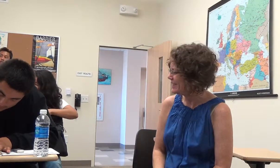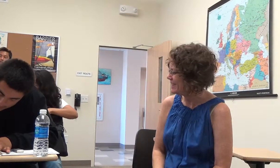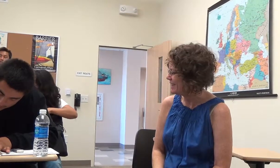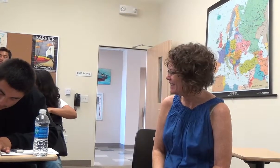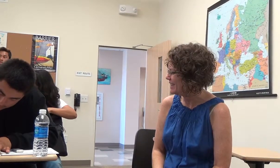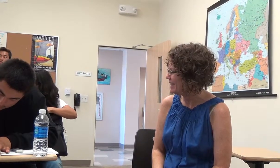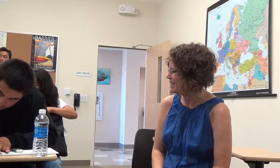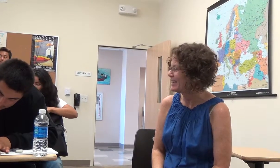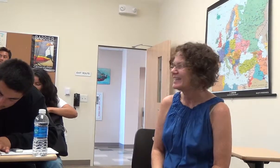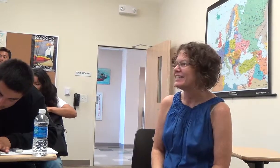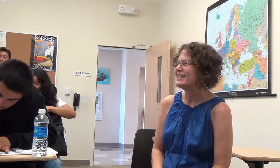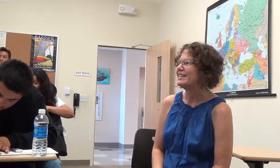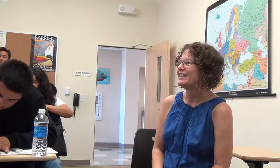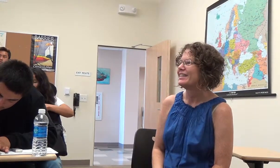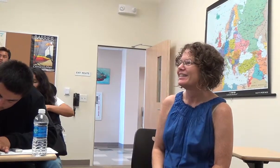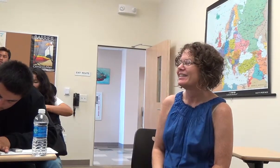I'm only going to collect the paragraph.